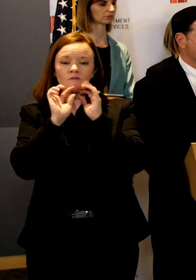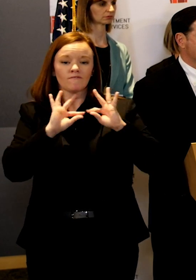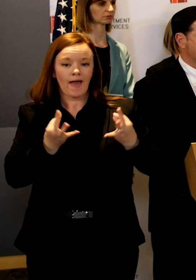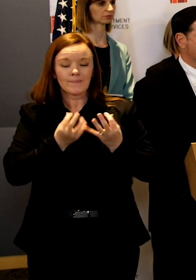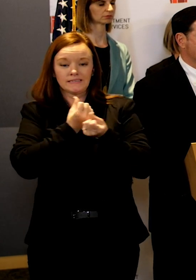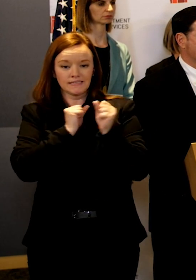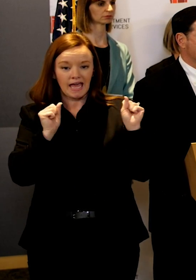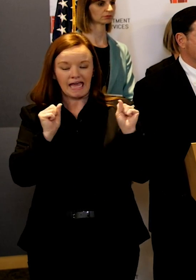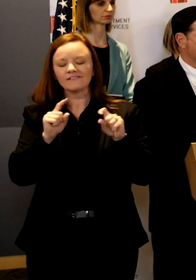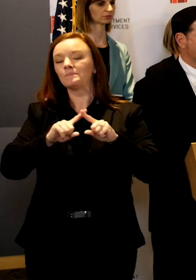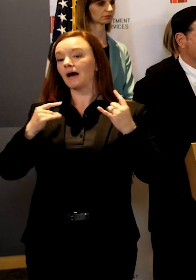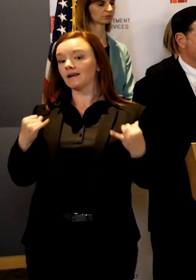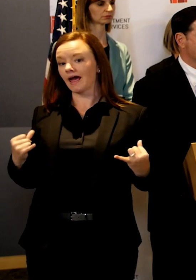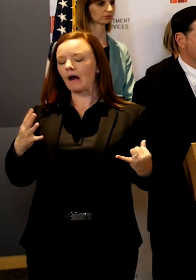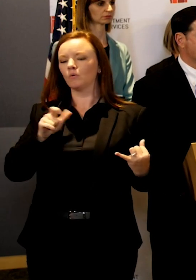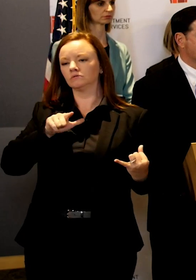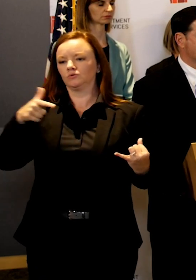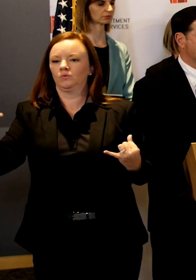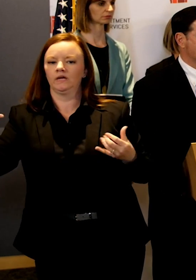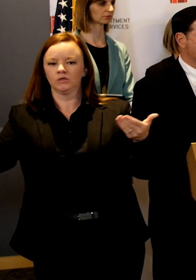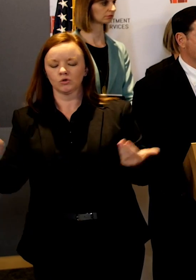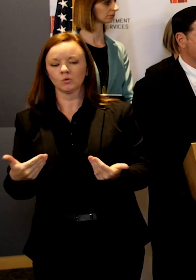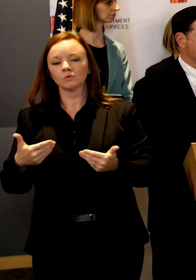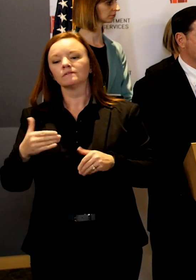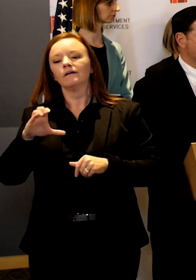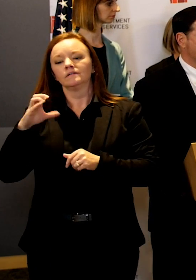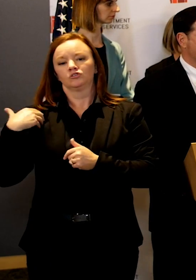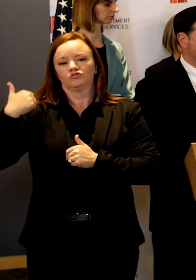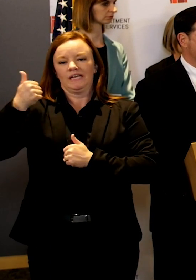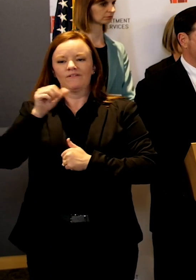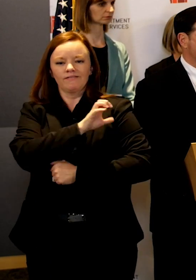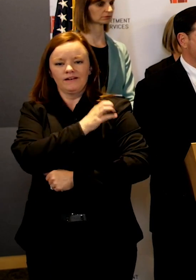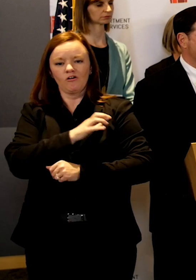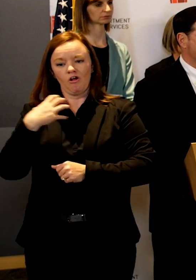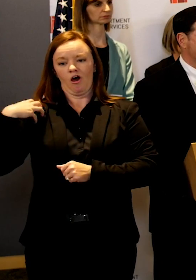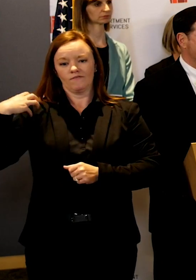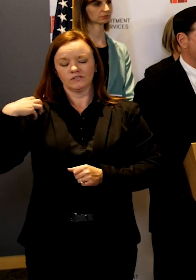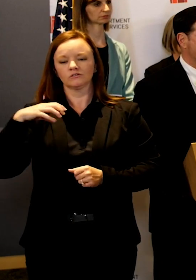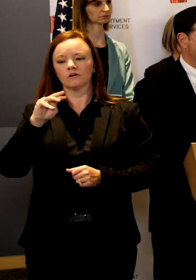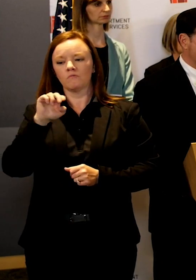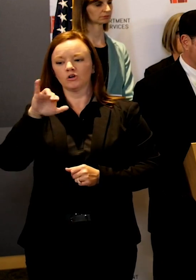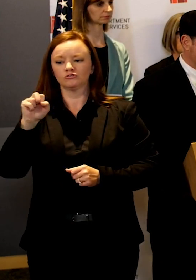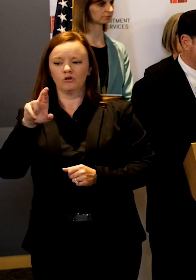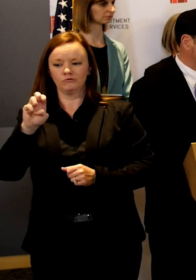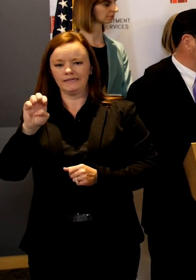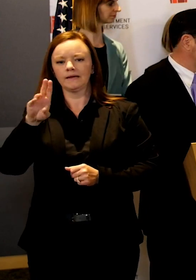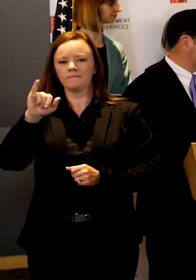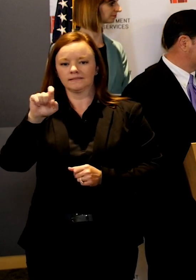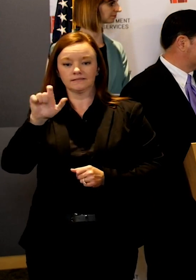But now I'd like to introduce Chief Clinical Officer, Dr. Marjorie Bessel from Banner Health.